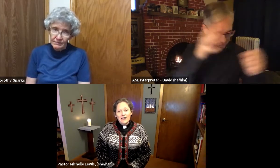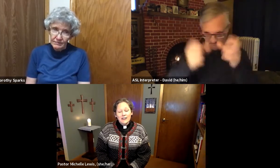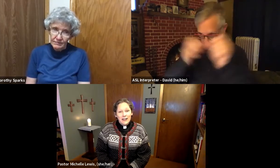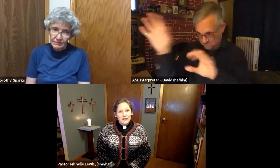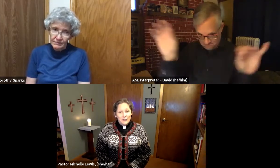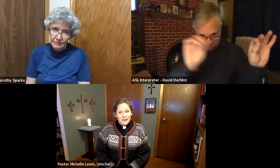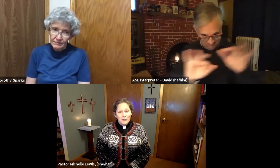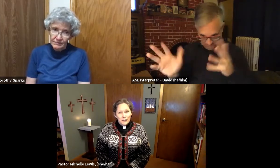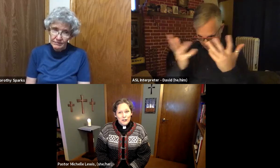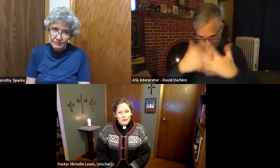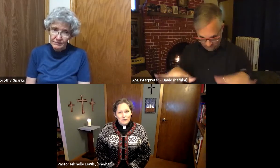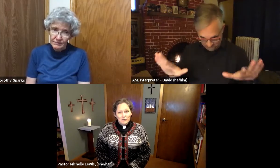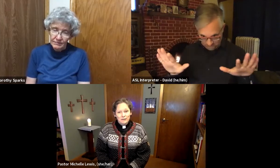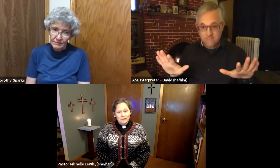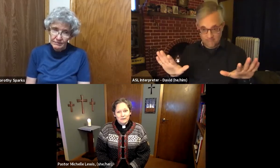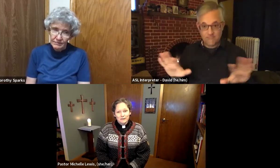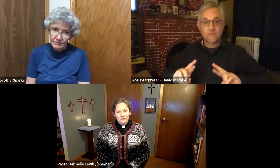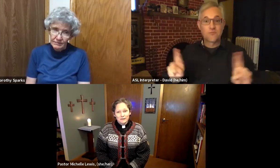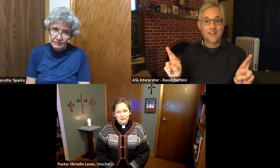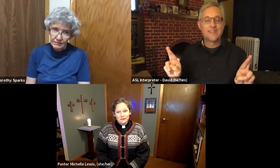and then enter into worship.